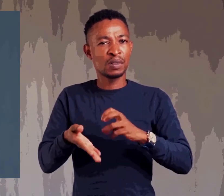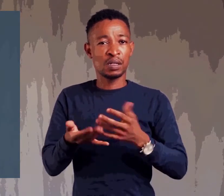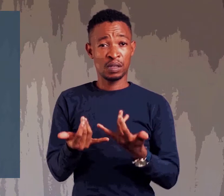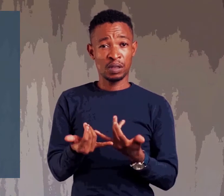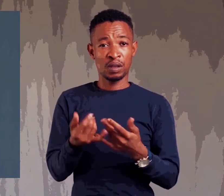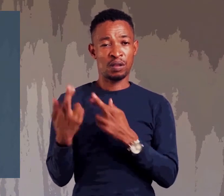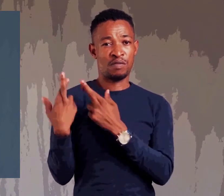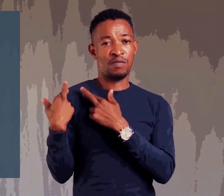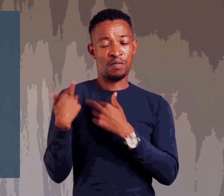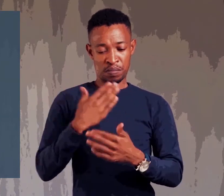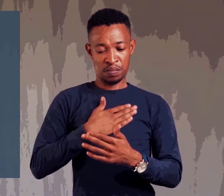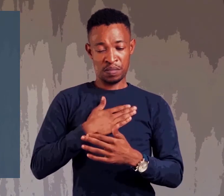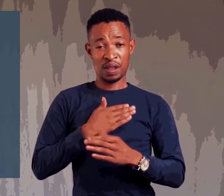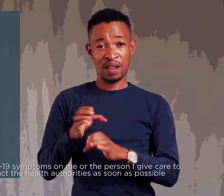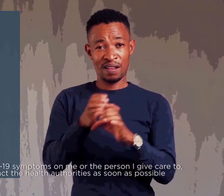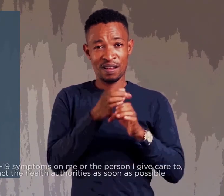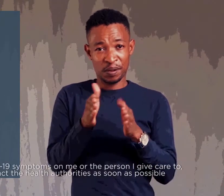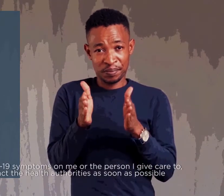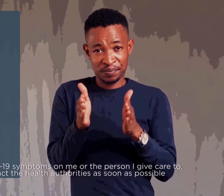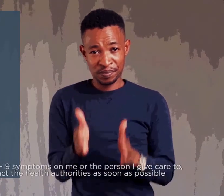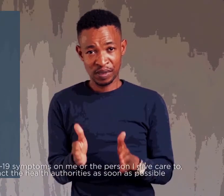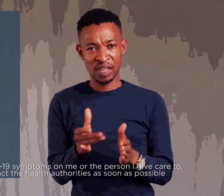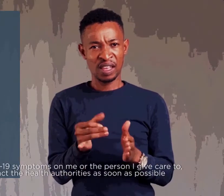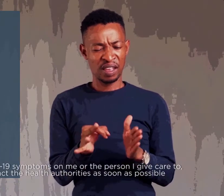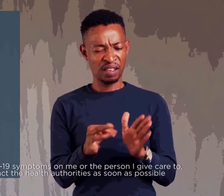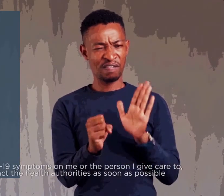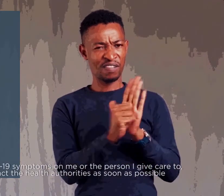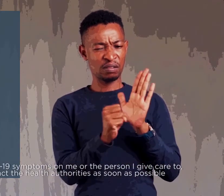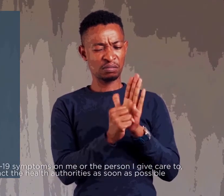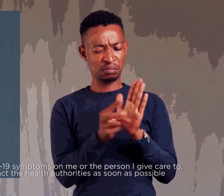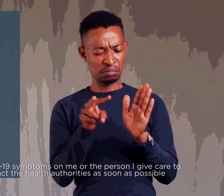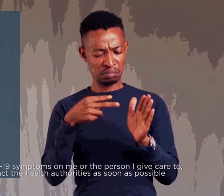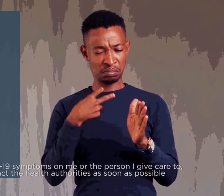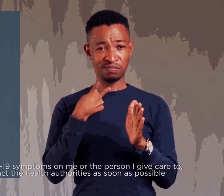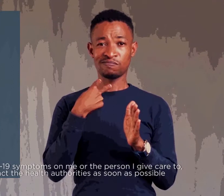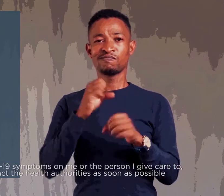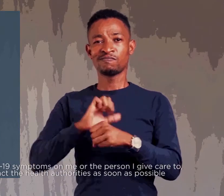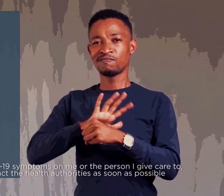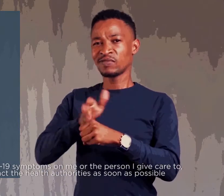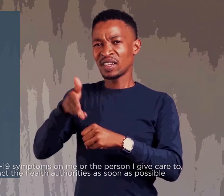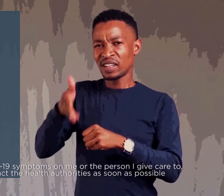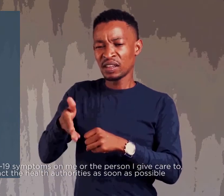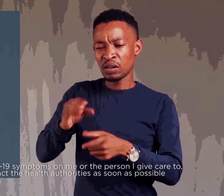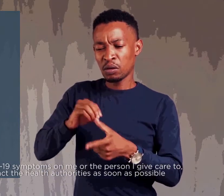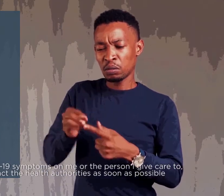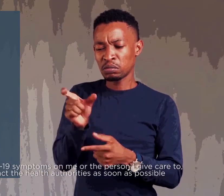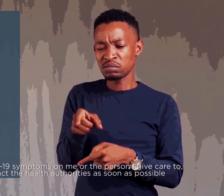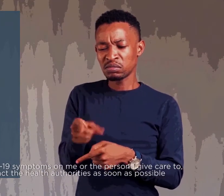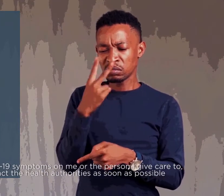le motlhokomedi. Fa ke na le dikai tsa COVID-19 kana ke itemogela mo go yo ke mo tlhokometseng, ke mo bolelele